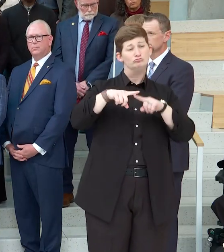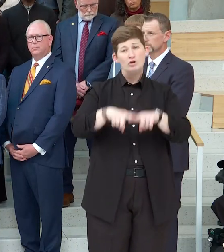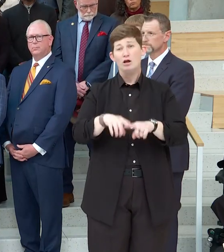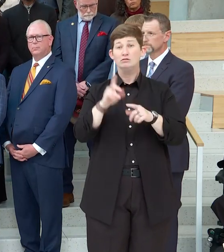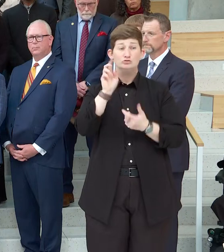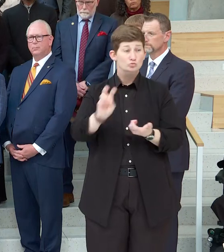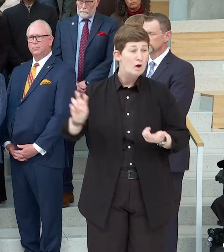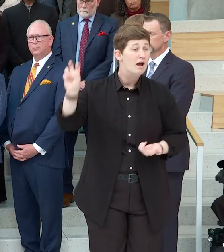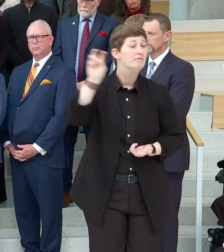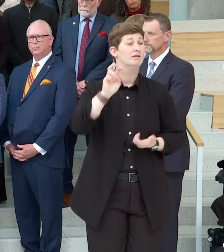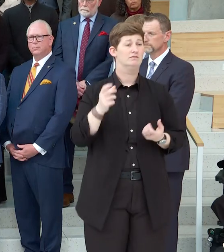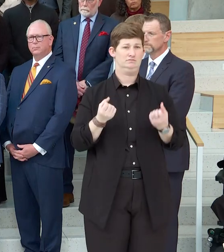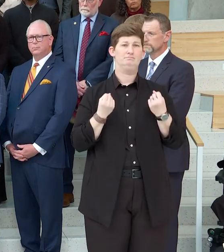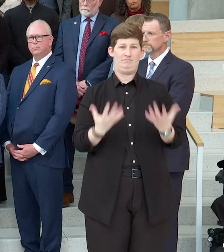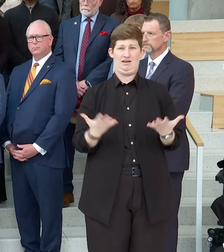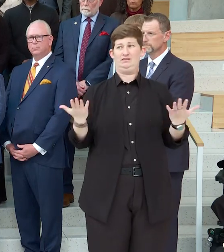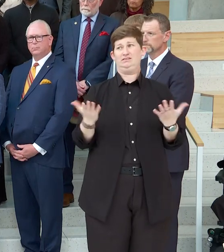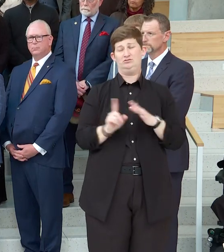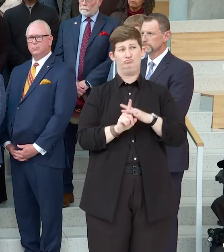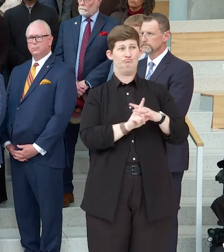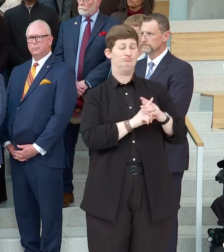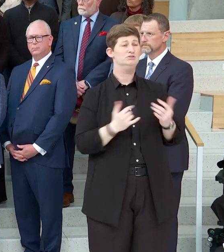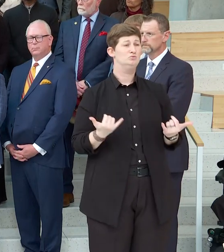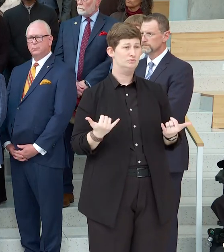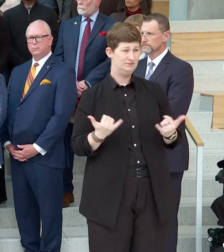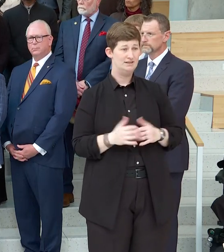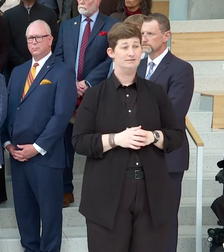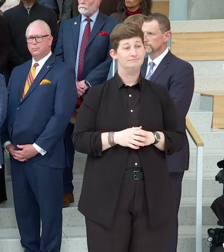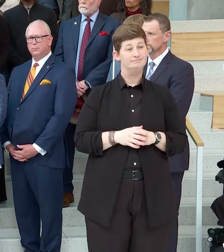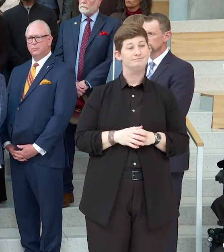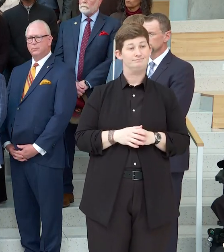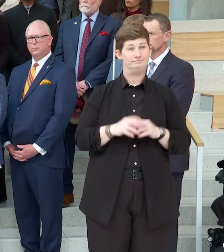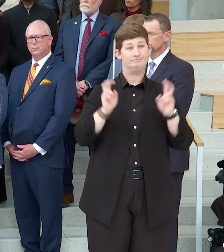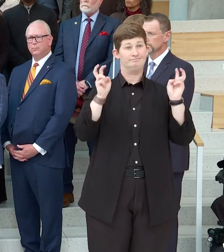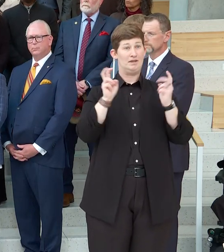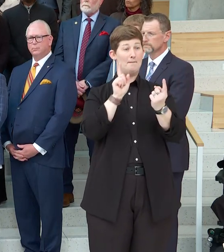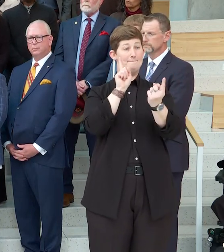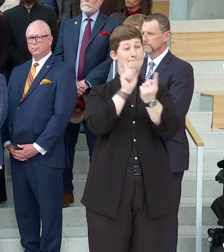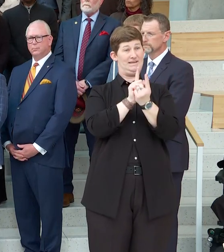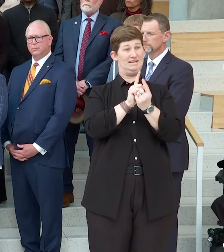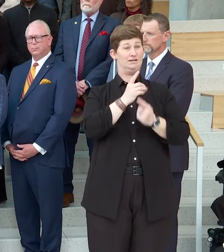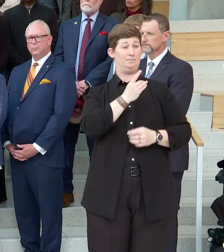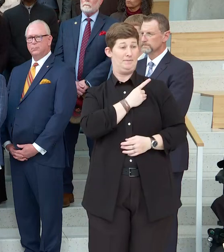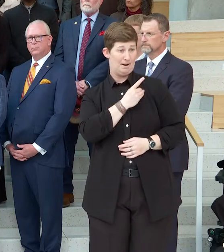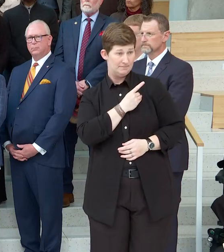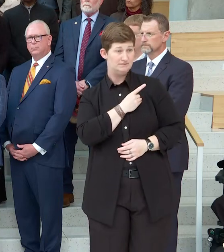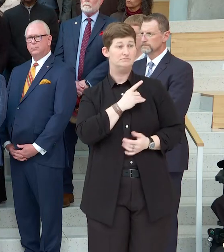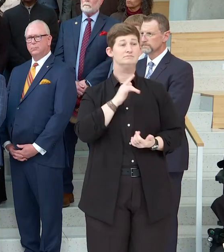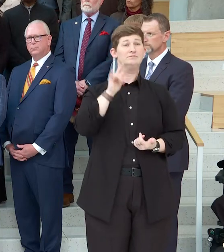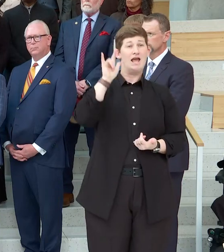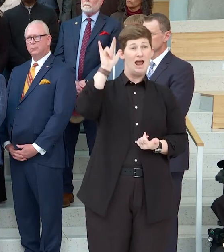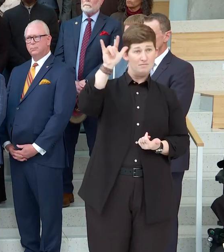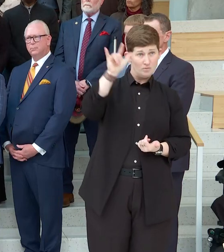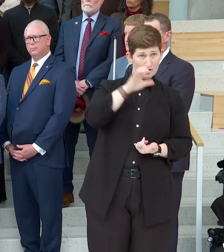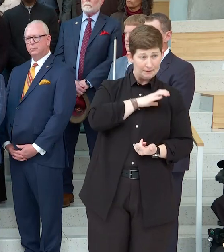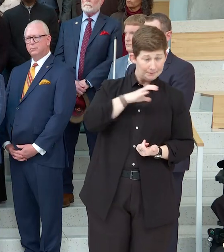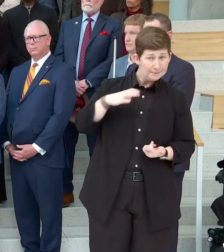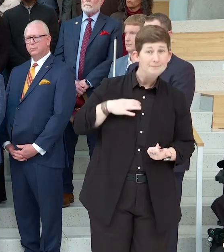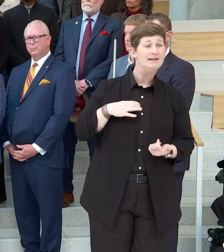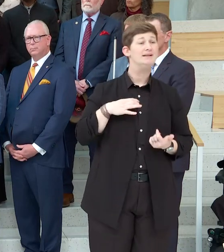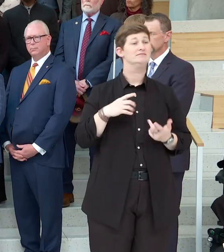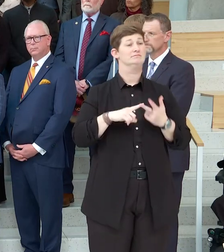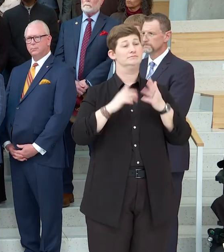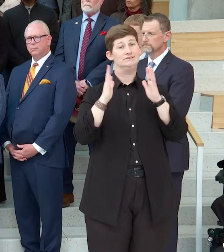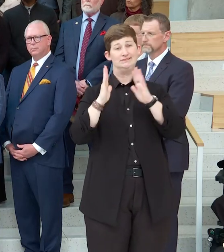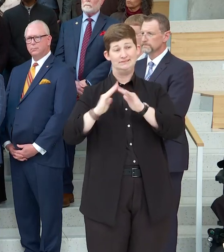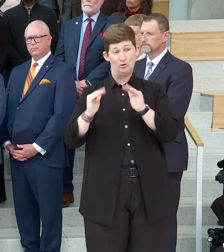whom here are with us here today, including Meet Minneapolis, the Metropolitan Airport Commission, Minneapolis Downtown Council, the Minneapolis Regional Chamber